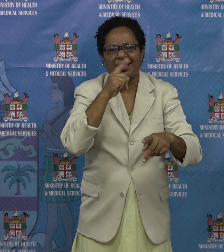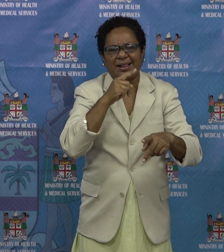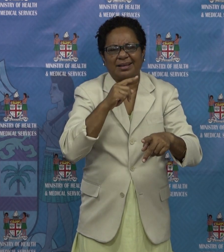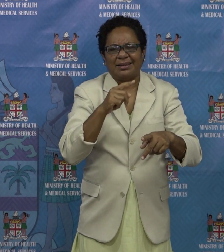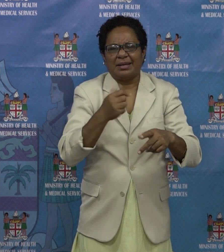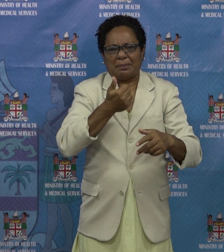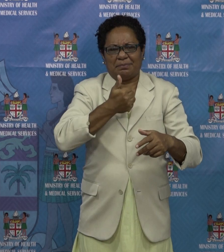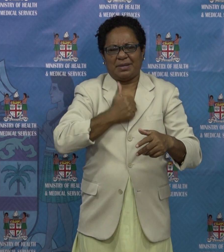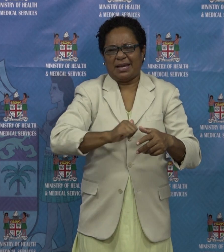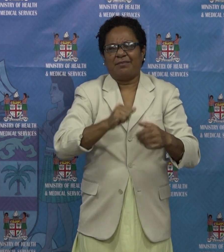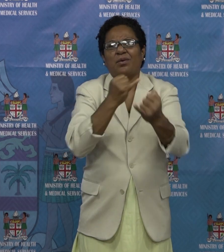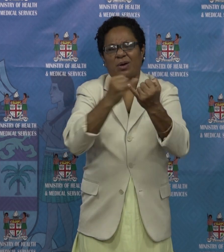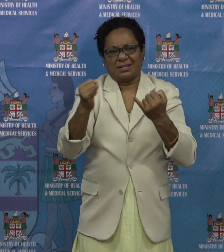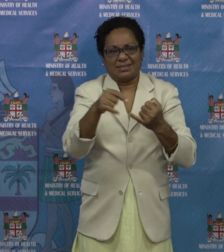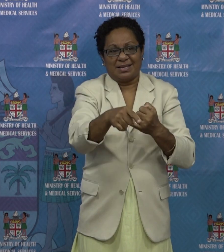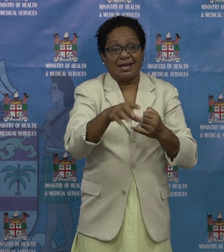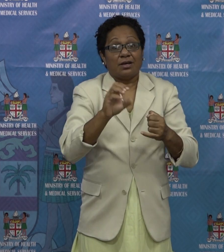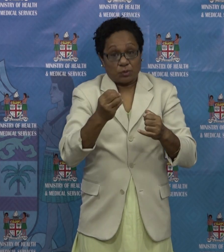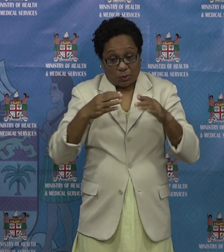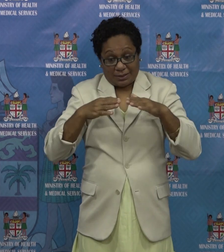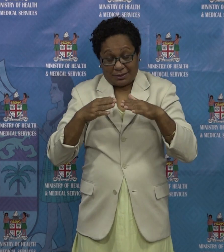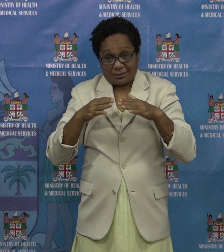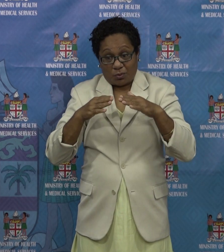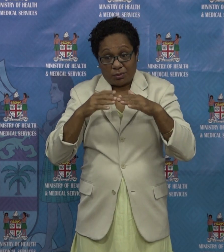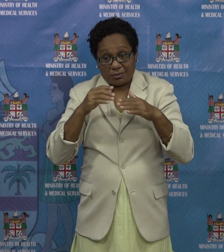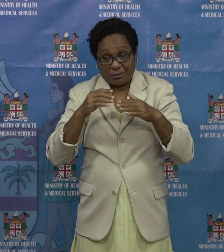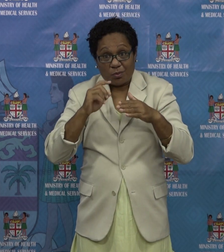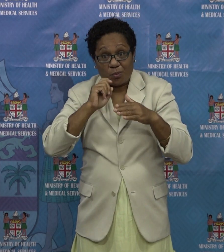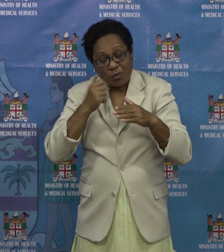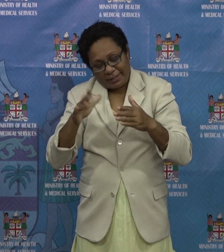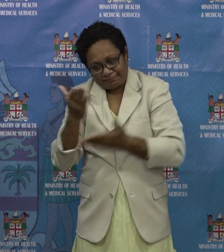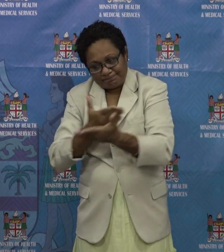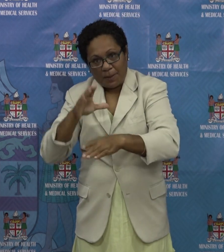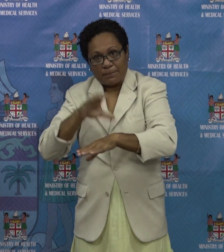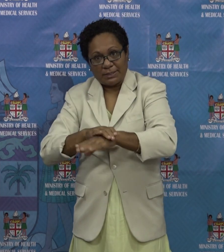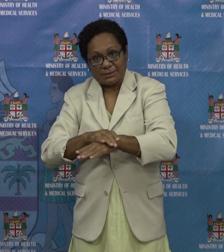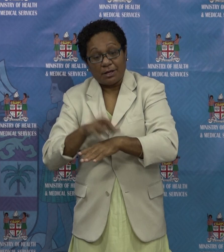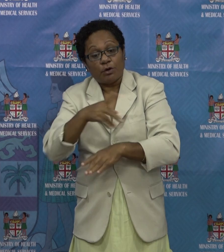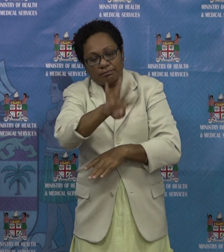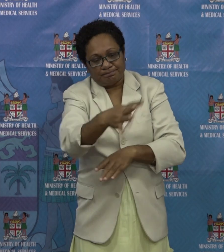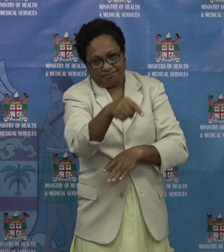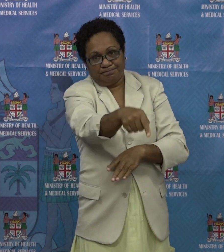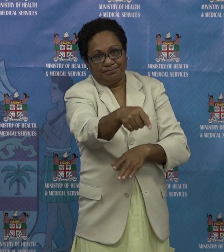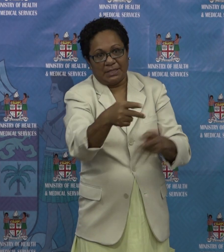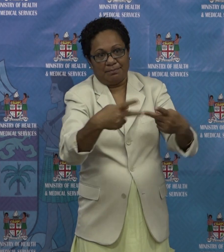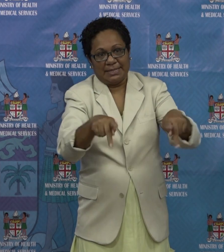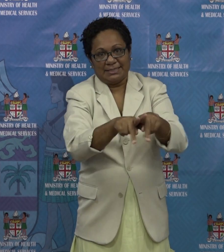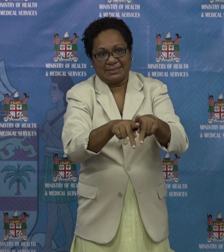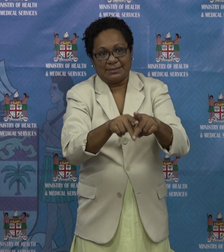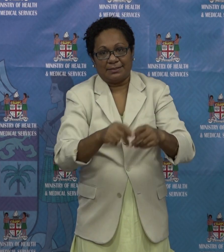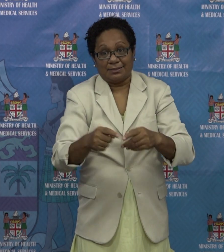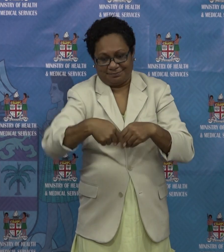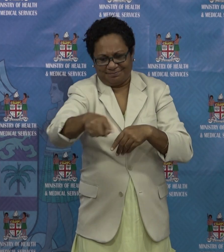ones that will have focused policing over the next 4 days. We will actually put in